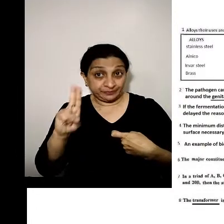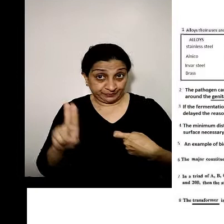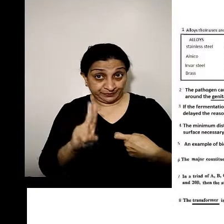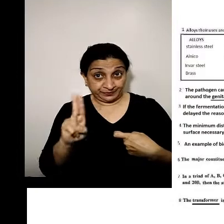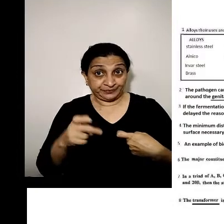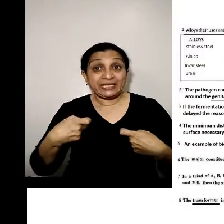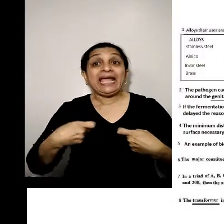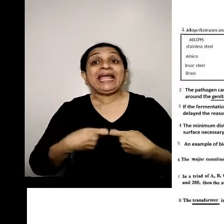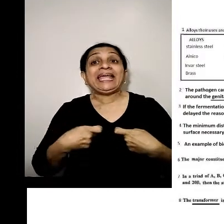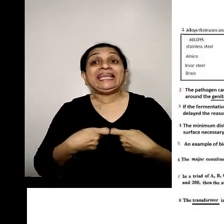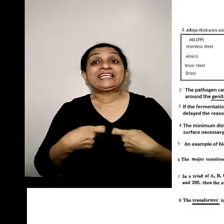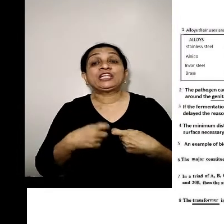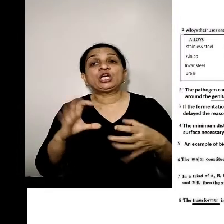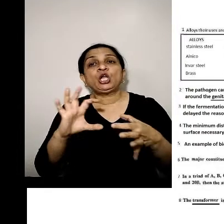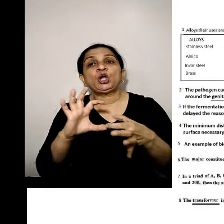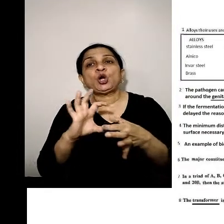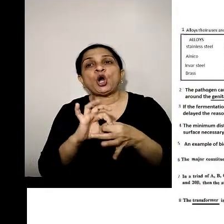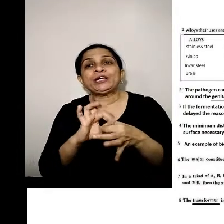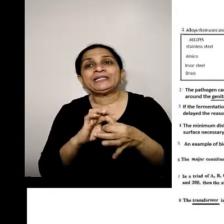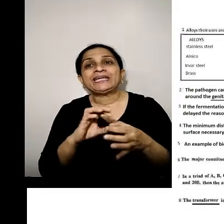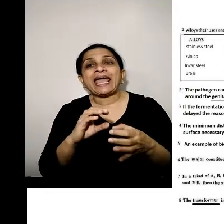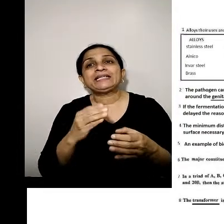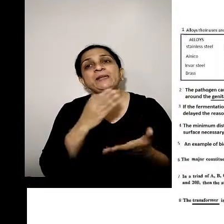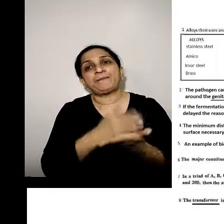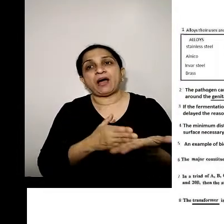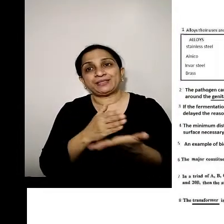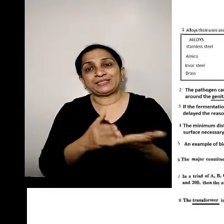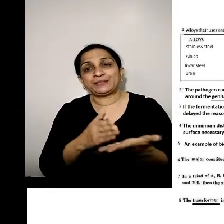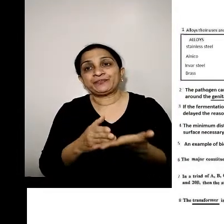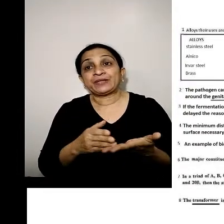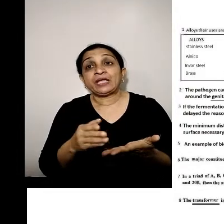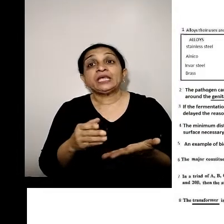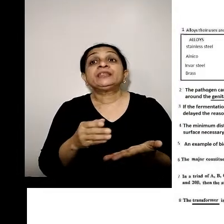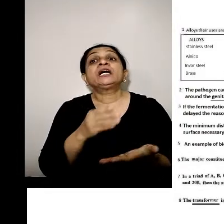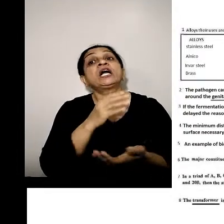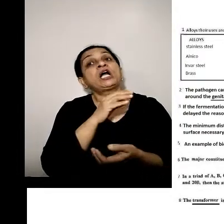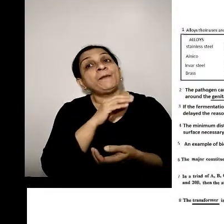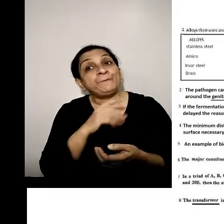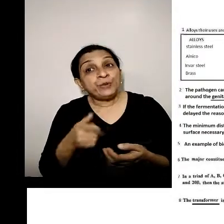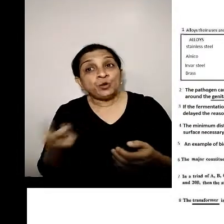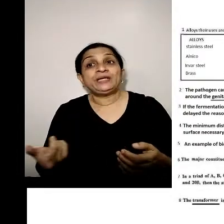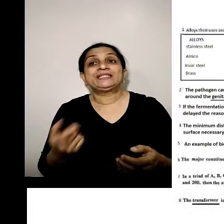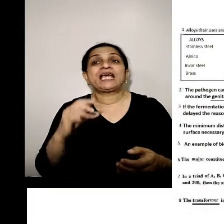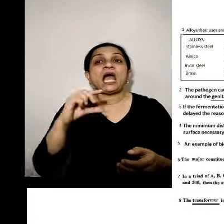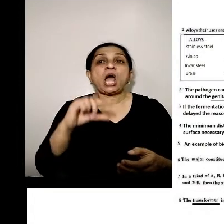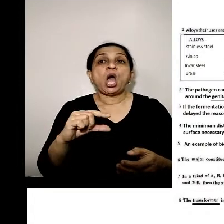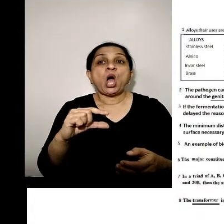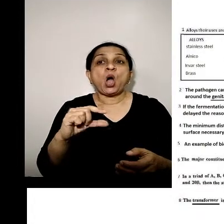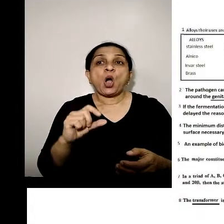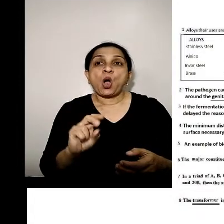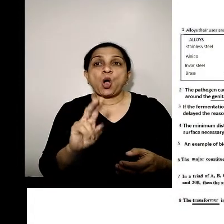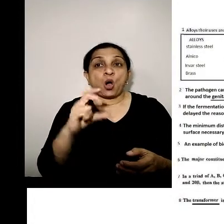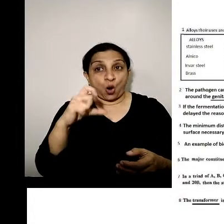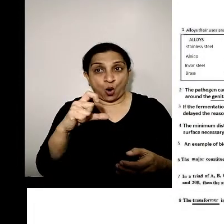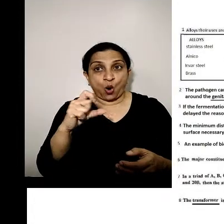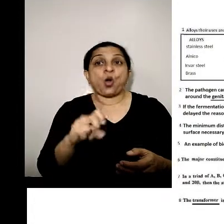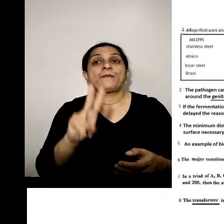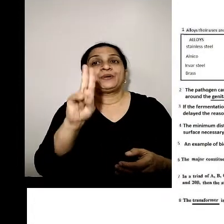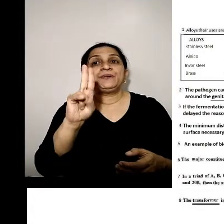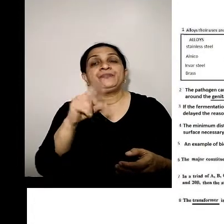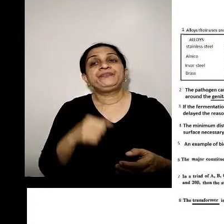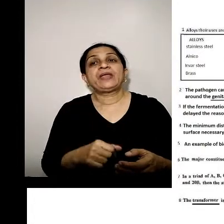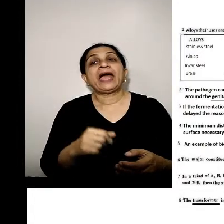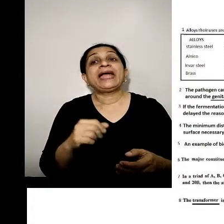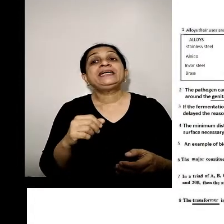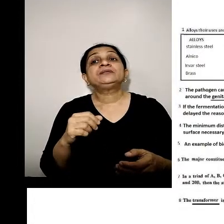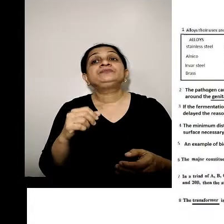for electrical contact parts. The components are